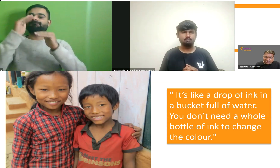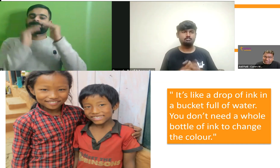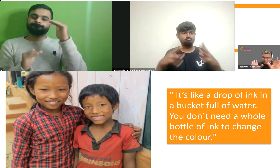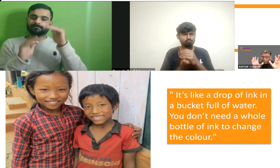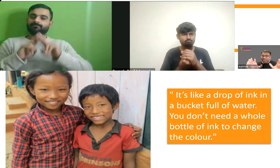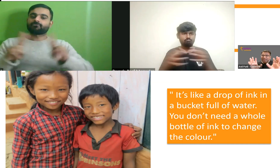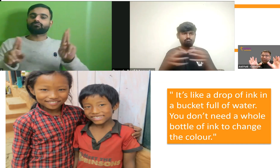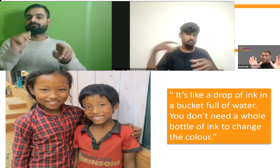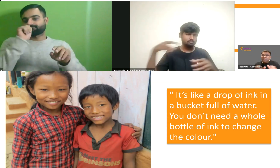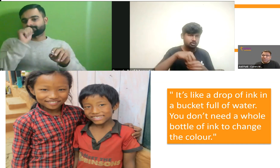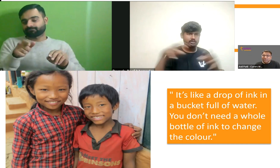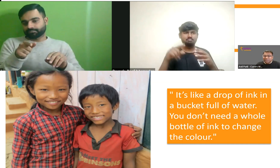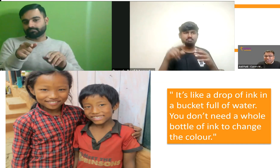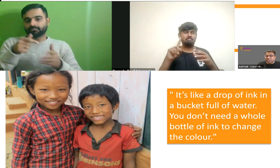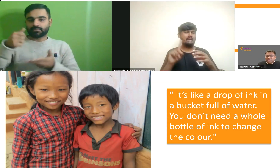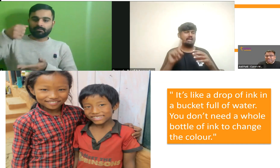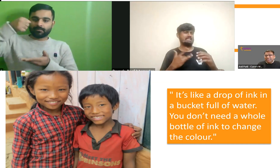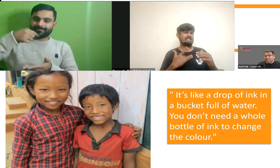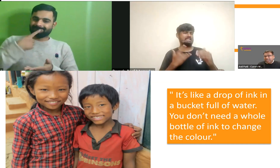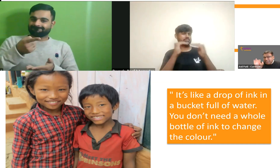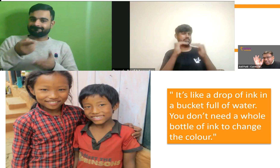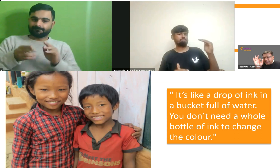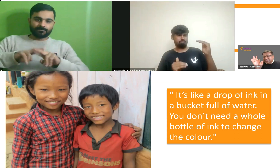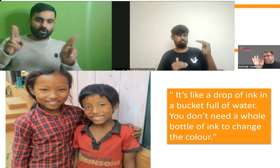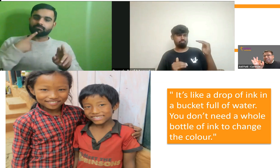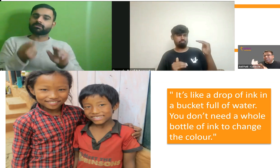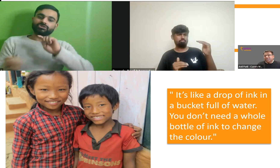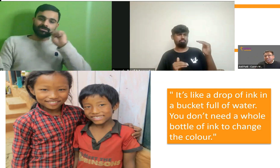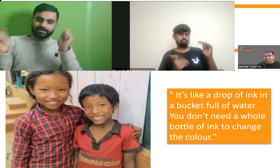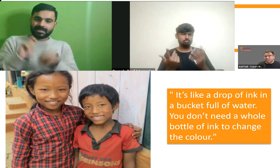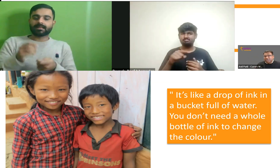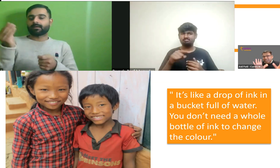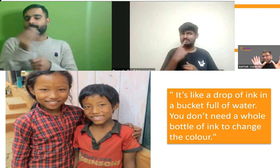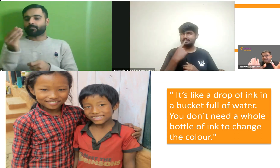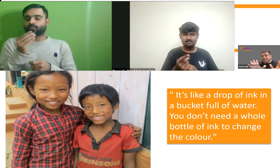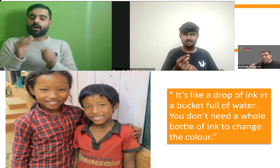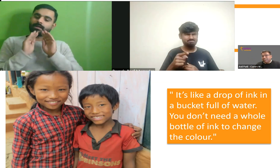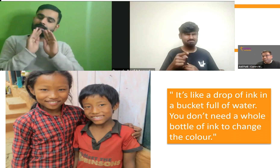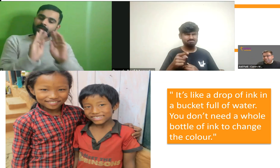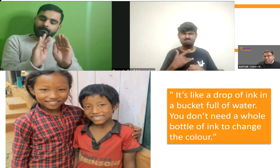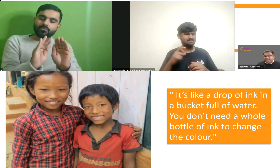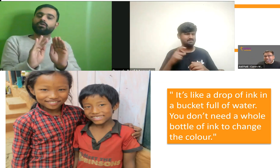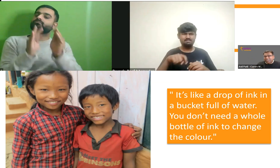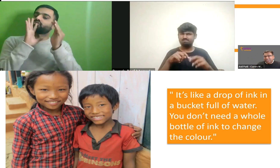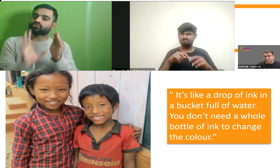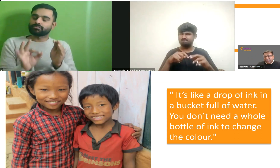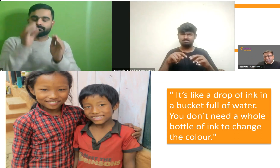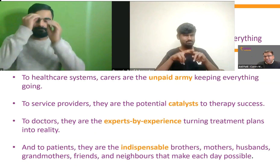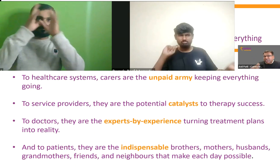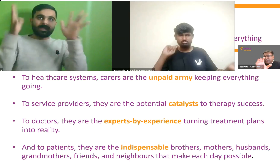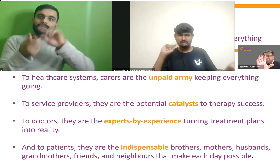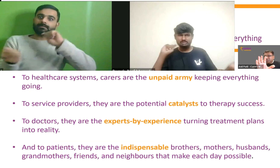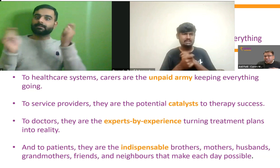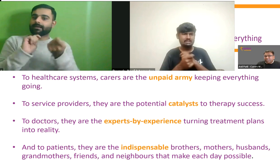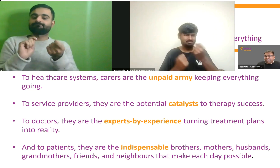of water. You don't need a whole bottle of ink to change the color. Just a little bit of support, really magic happens right